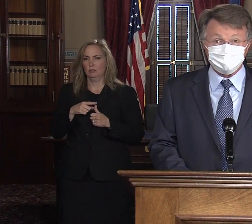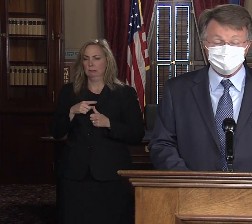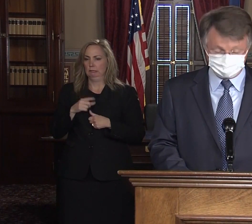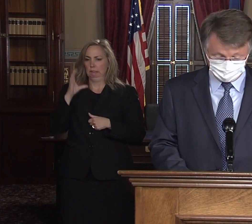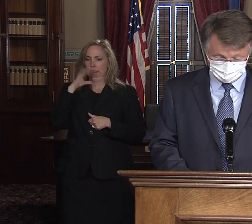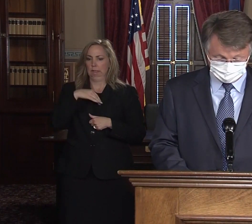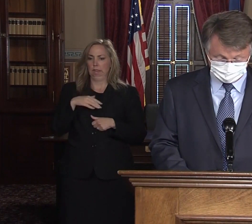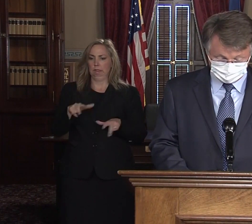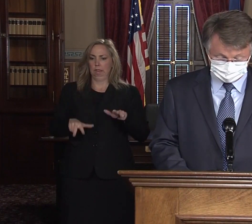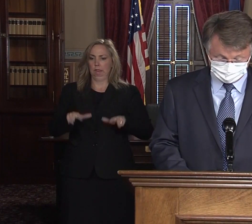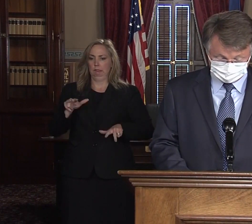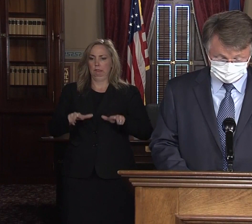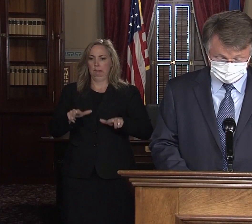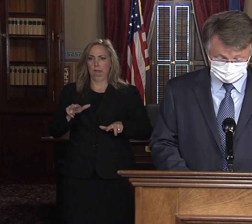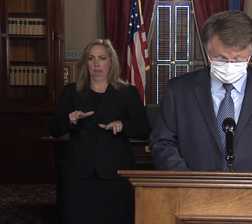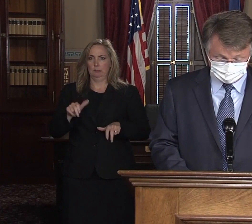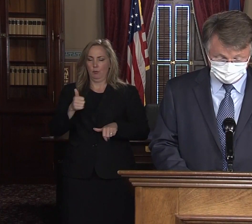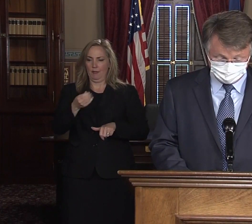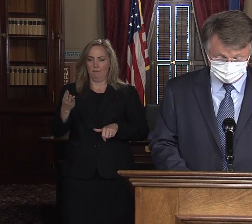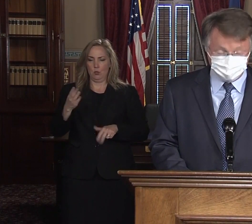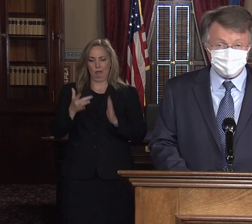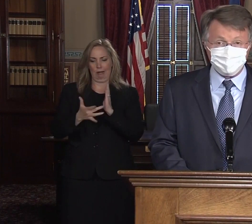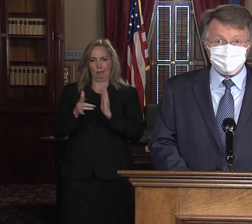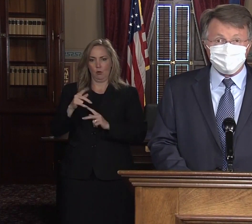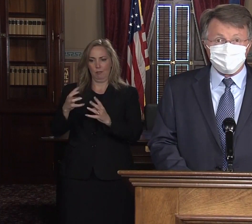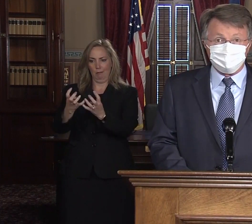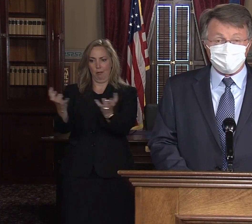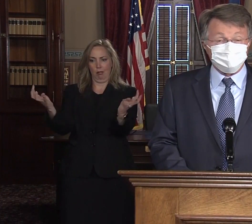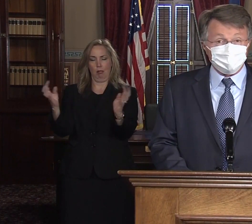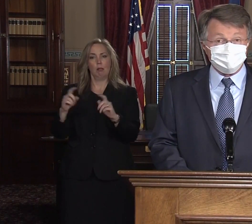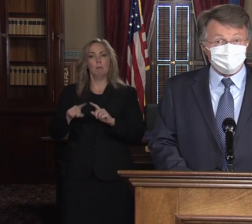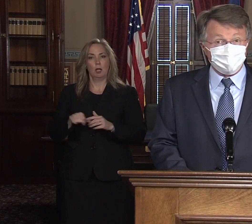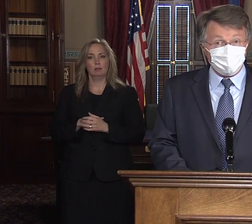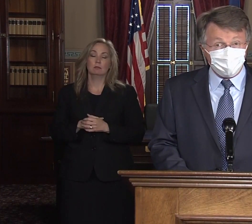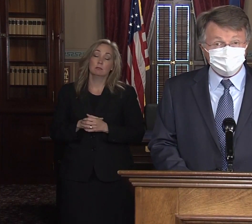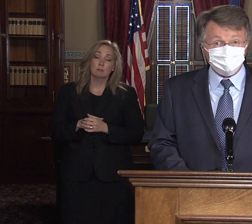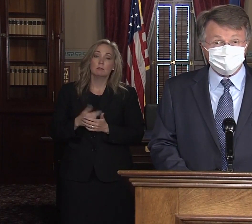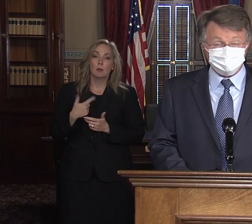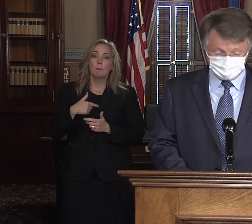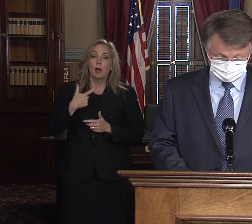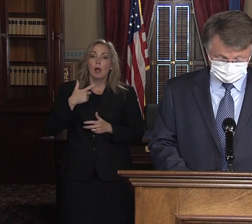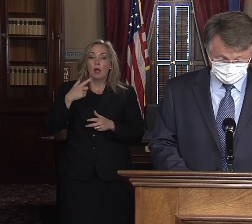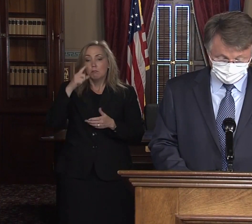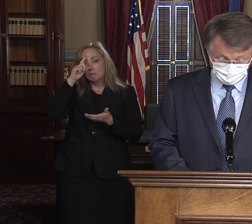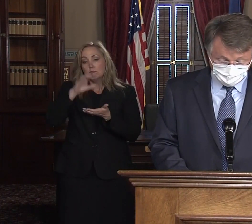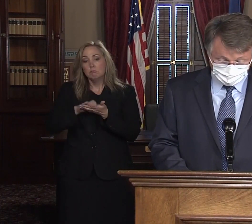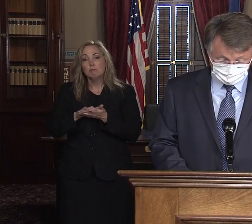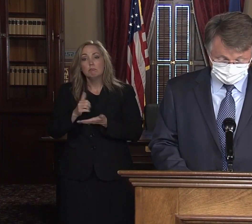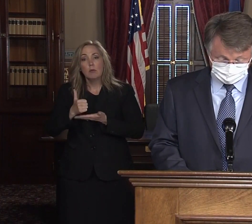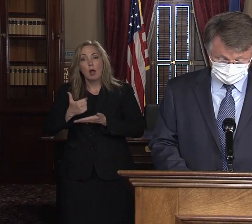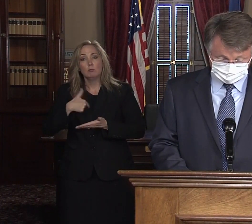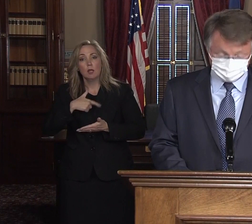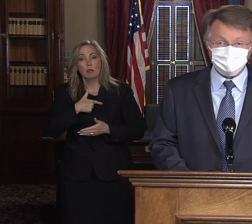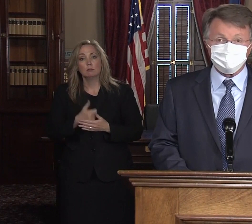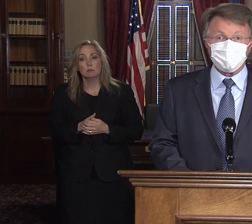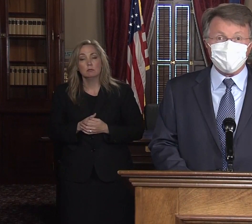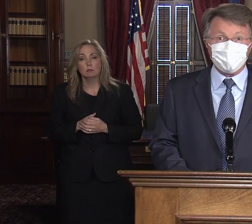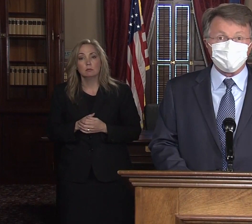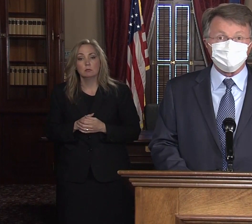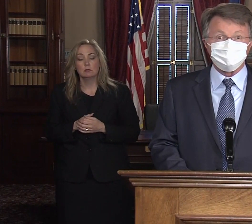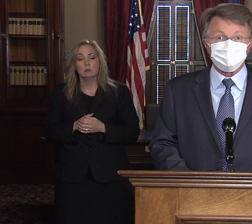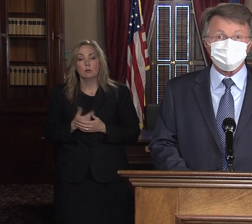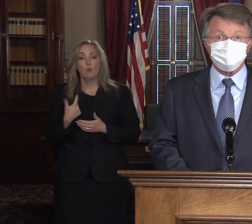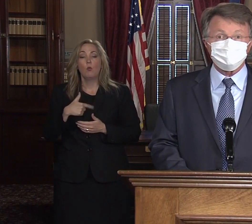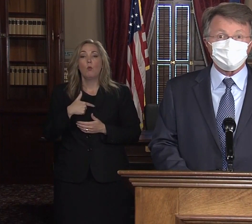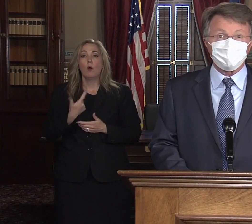empty sanctuary with a few technical people there to help. But I believe that what helped us was the overwhelming conviction that we